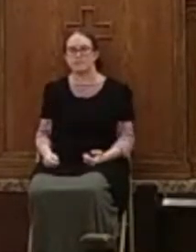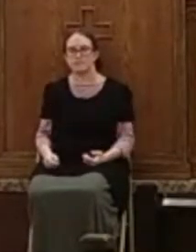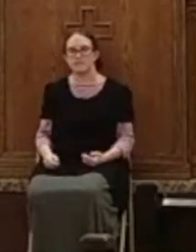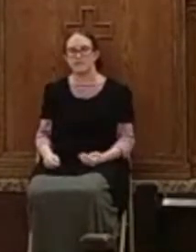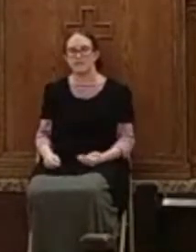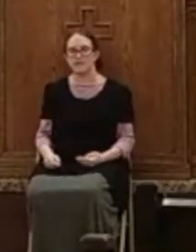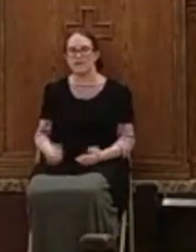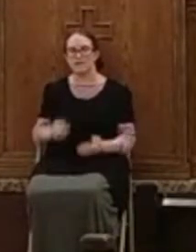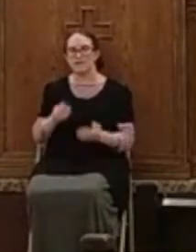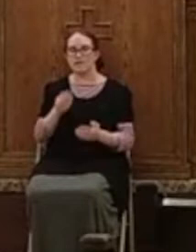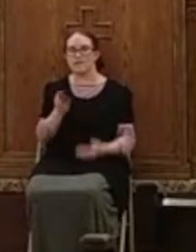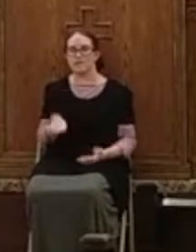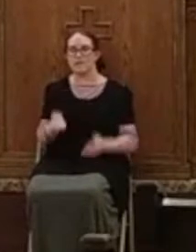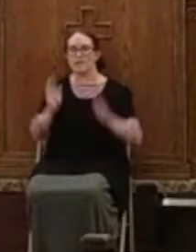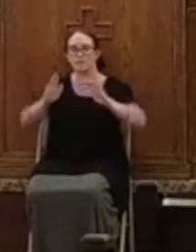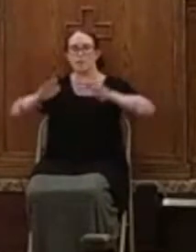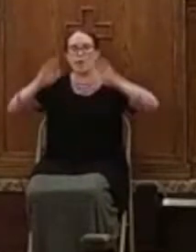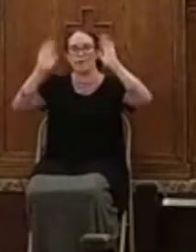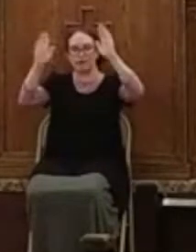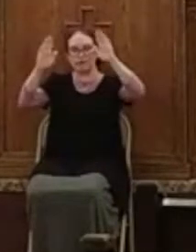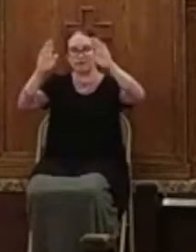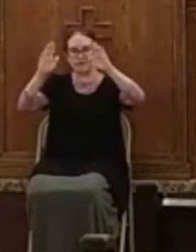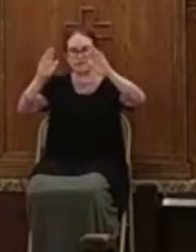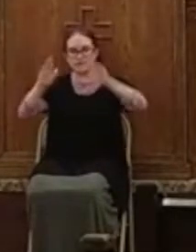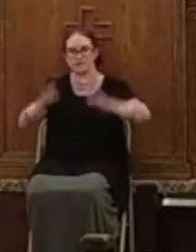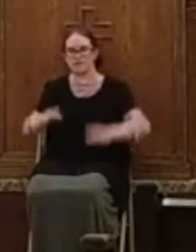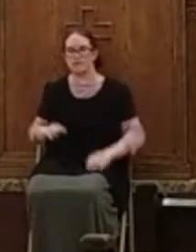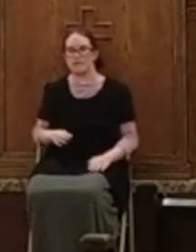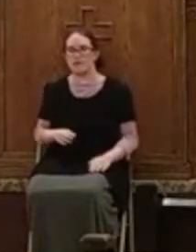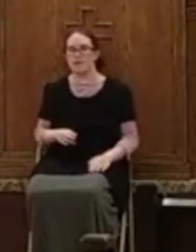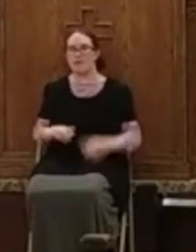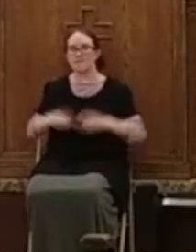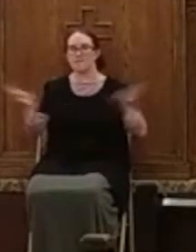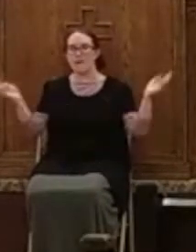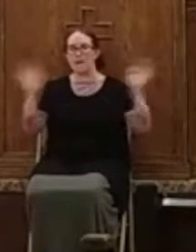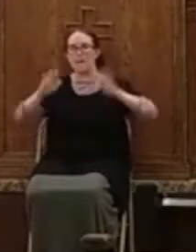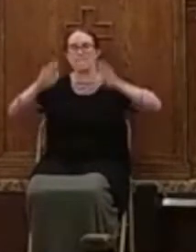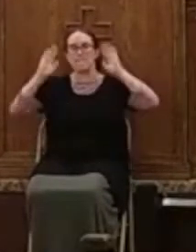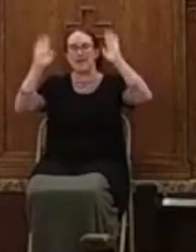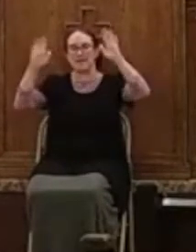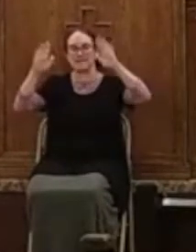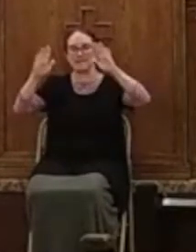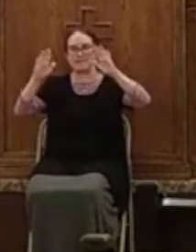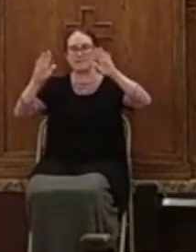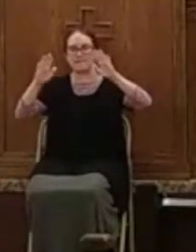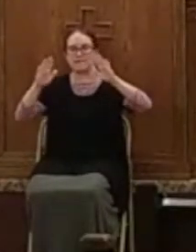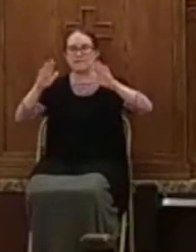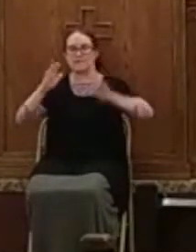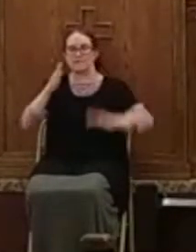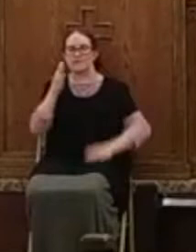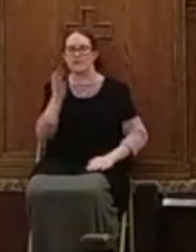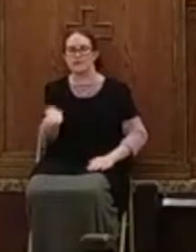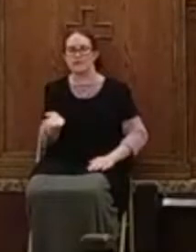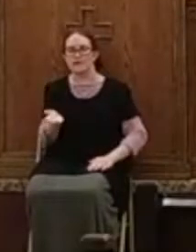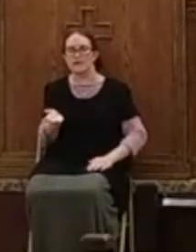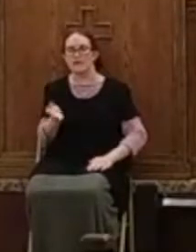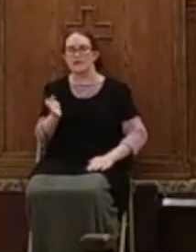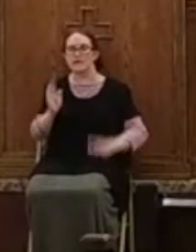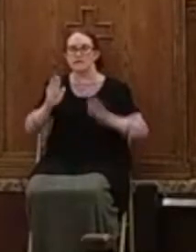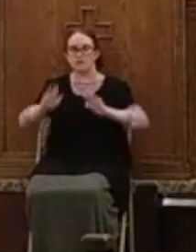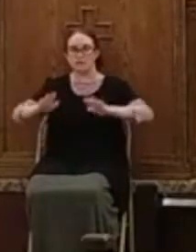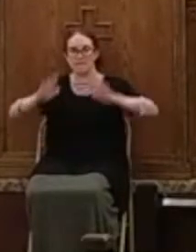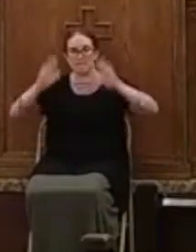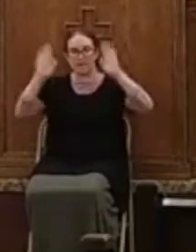And something marvelous, something supernatural, amen, something